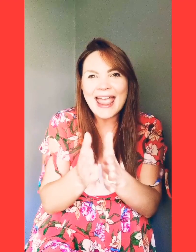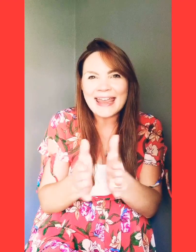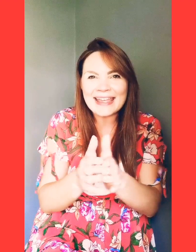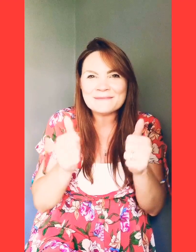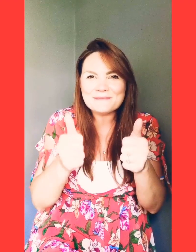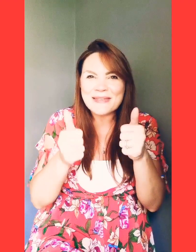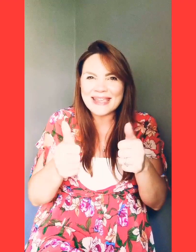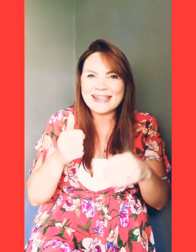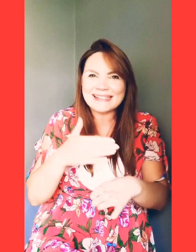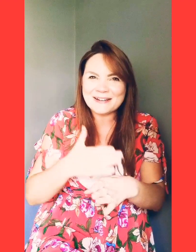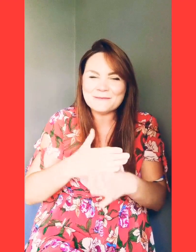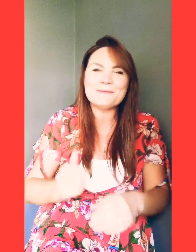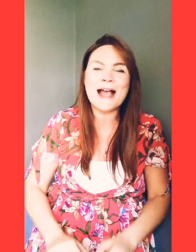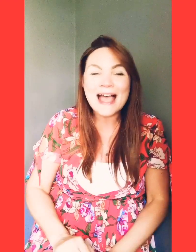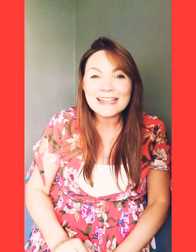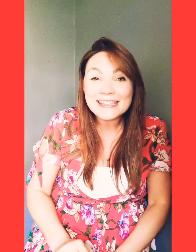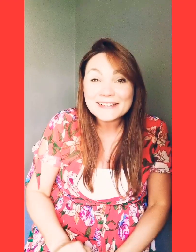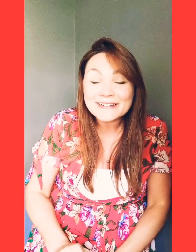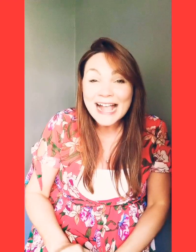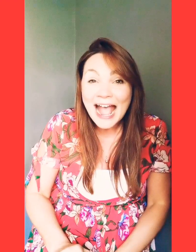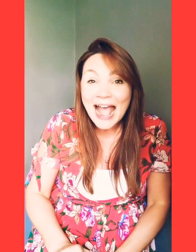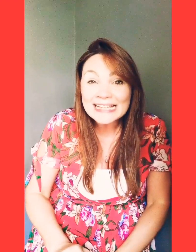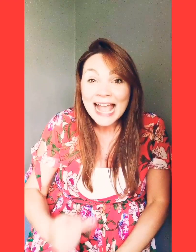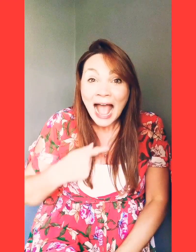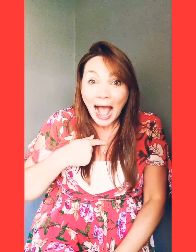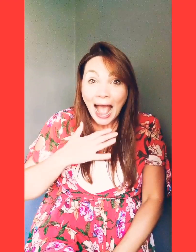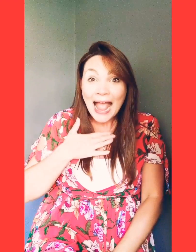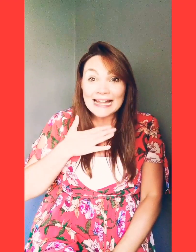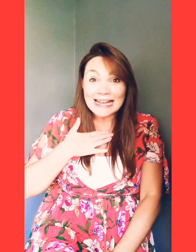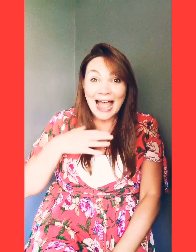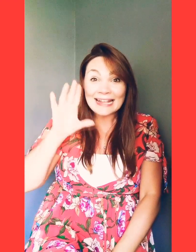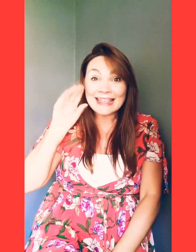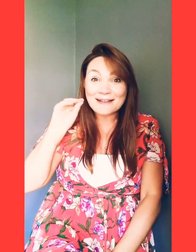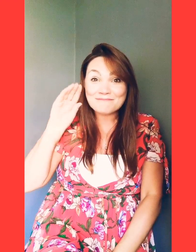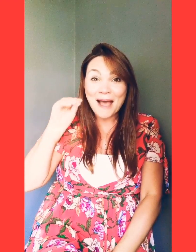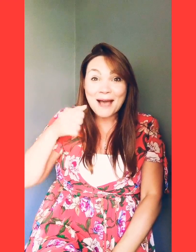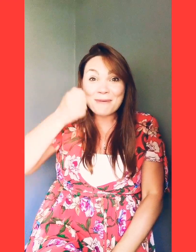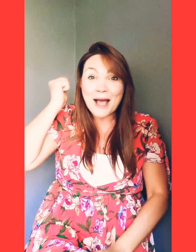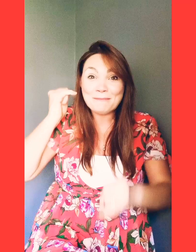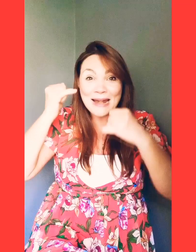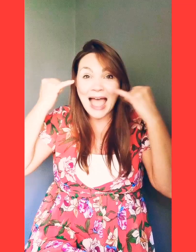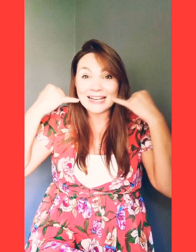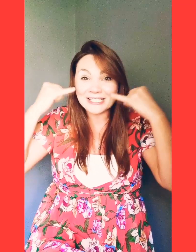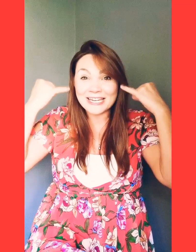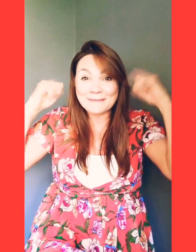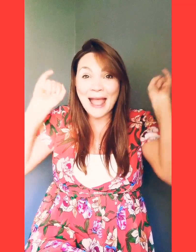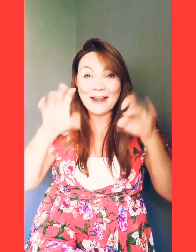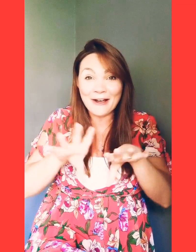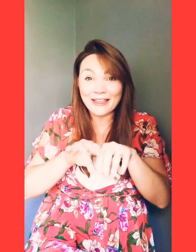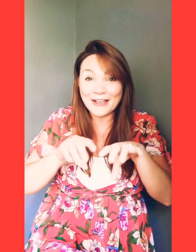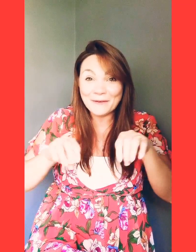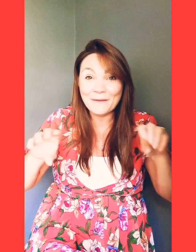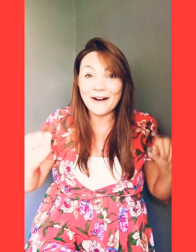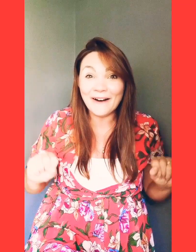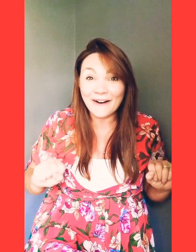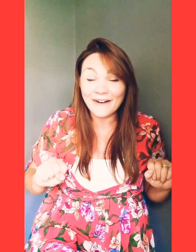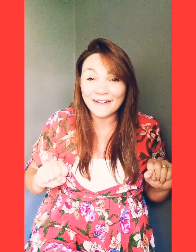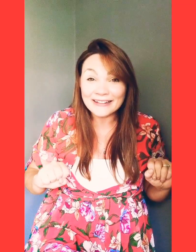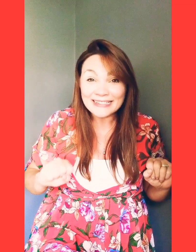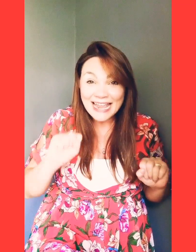Yay! Amazing work, you guys. I like that Baba Black Sheep and all her wool. Yes,